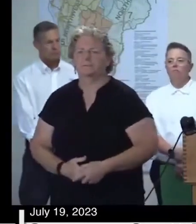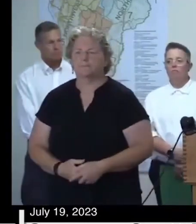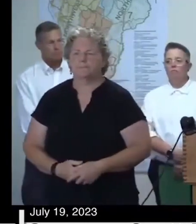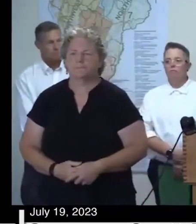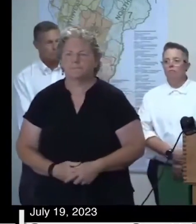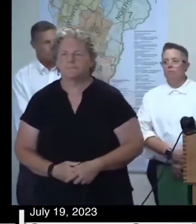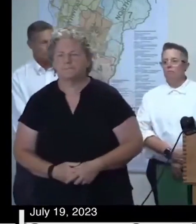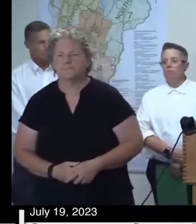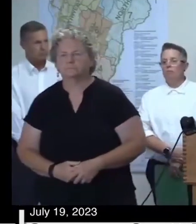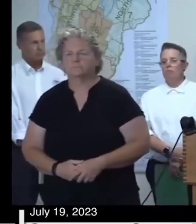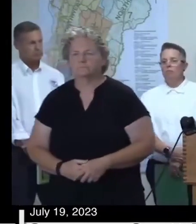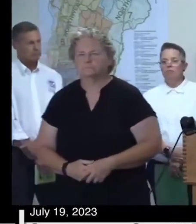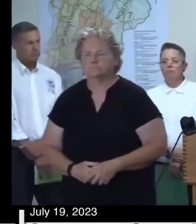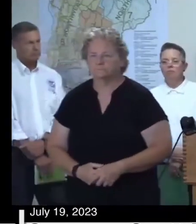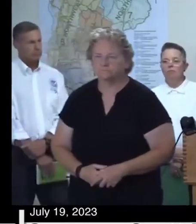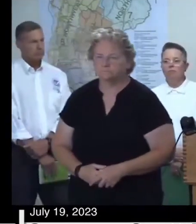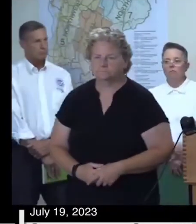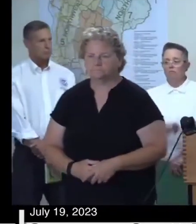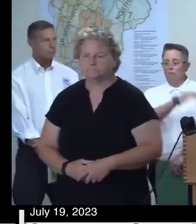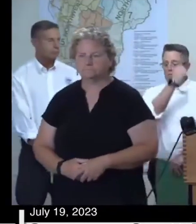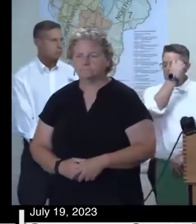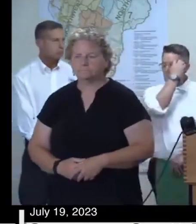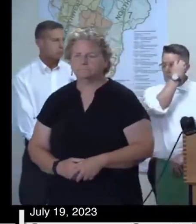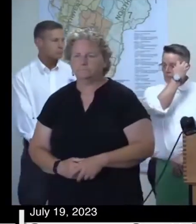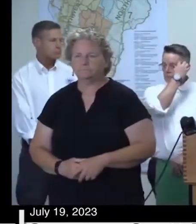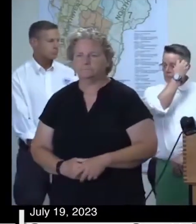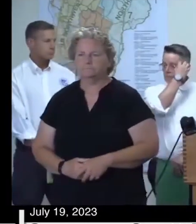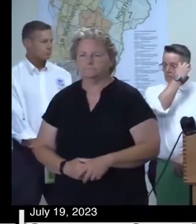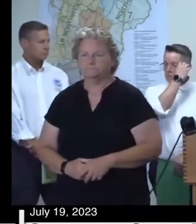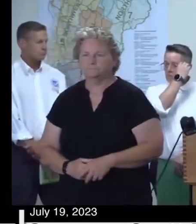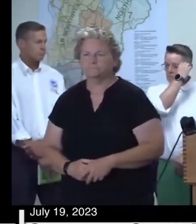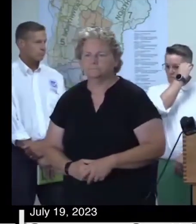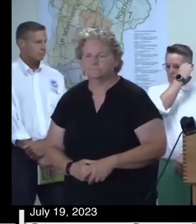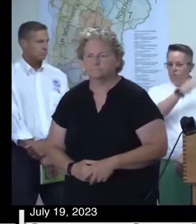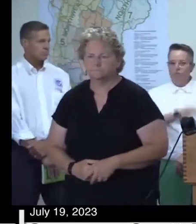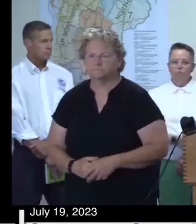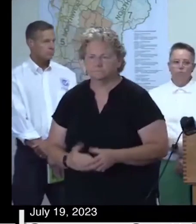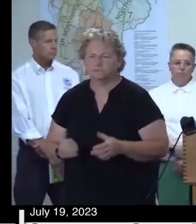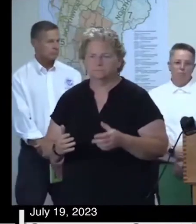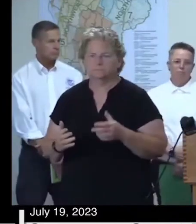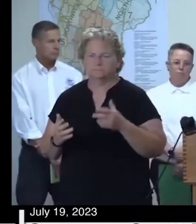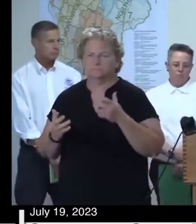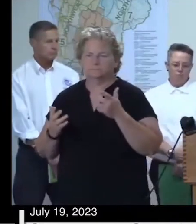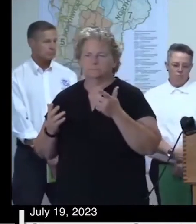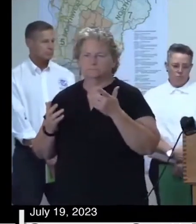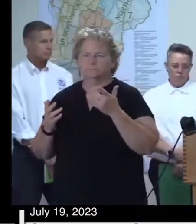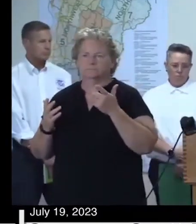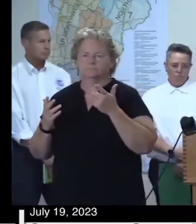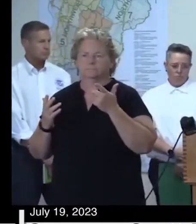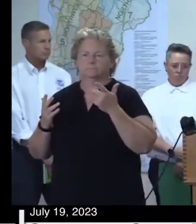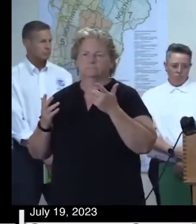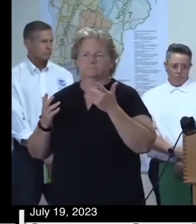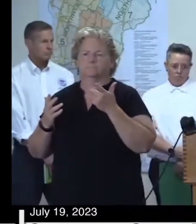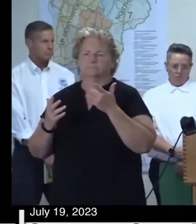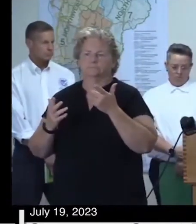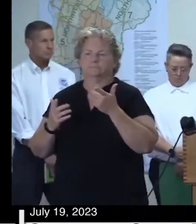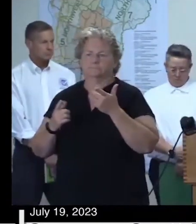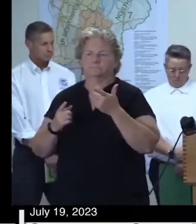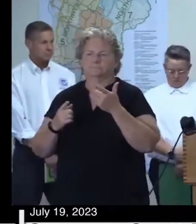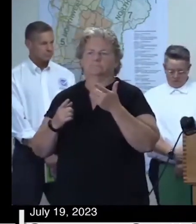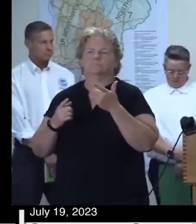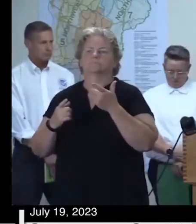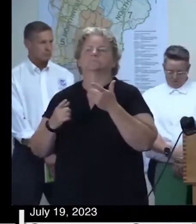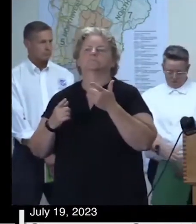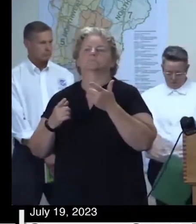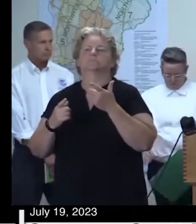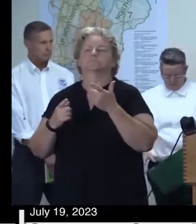so people from out of state, not knowing that, were canceling rooms and not coming to Vermont. And we certainly, once we get